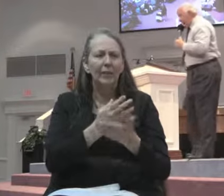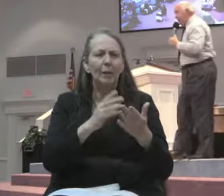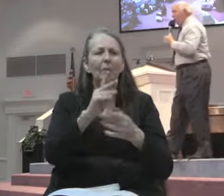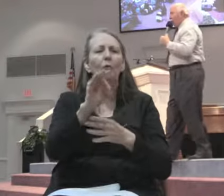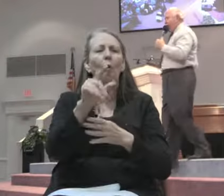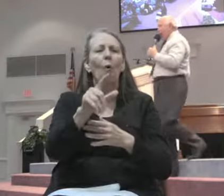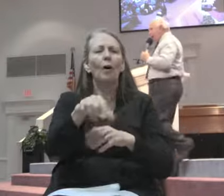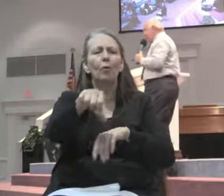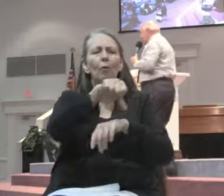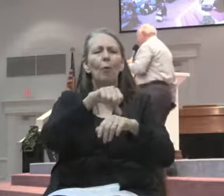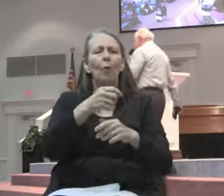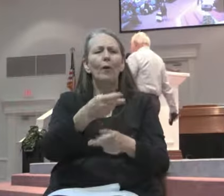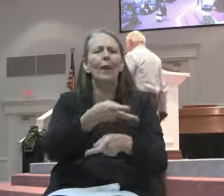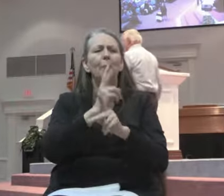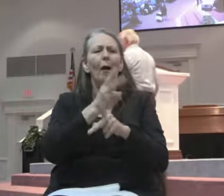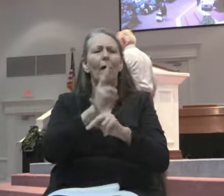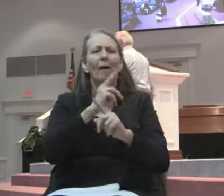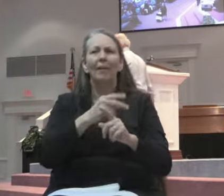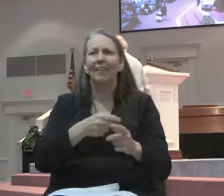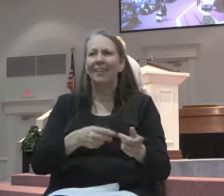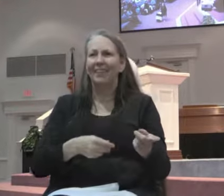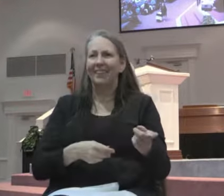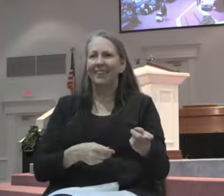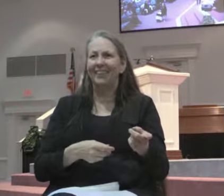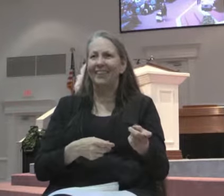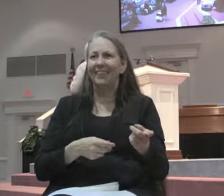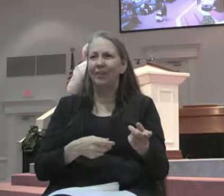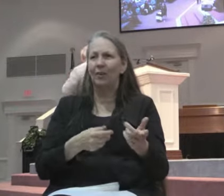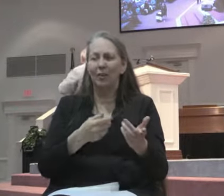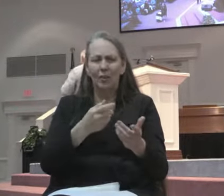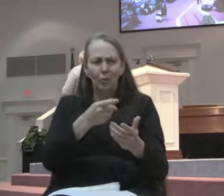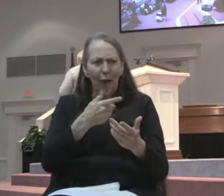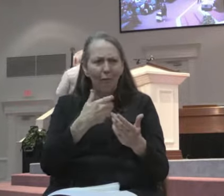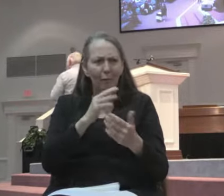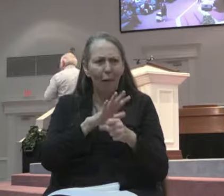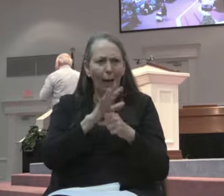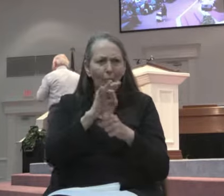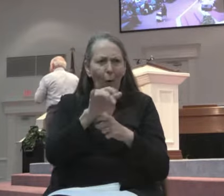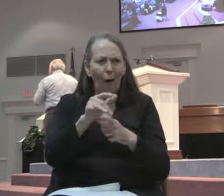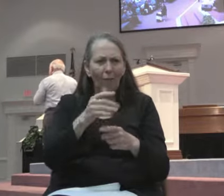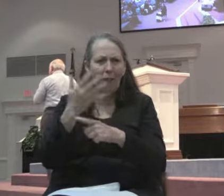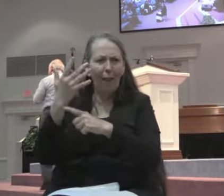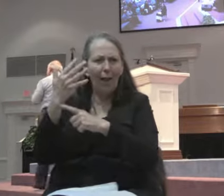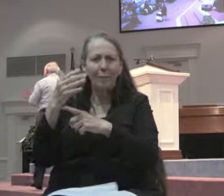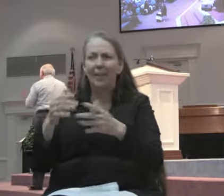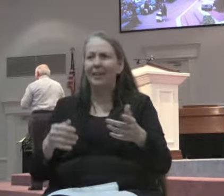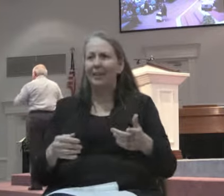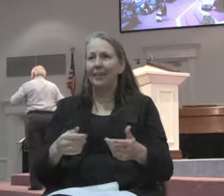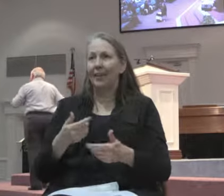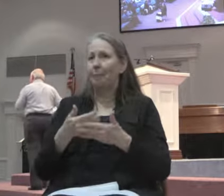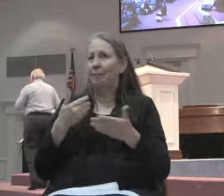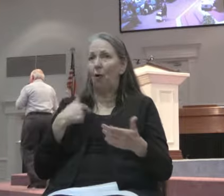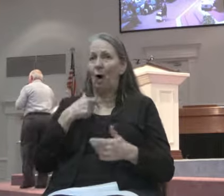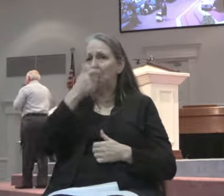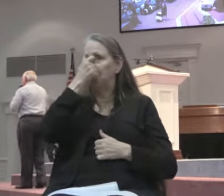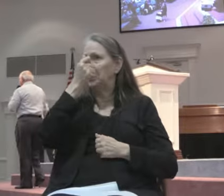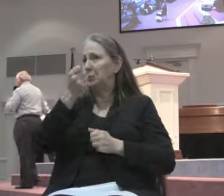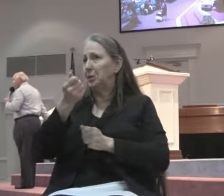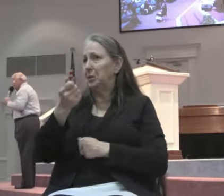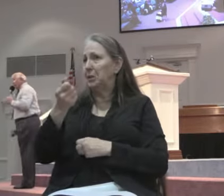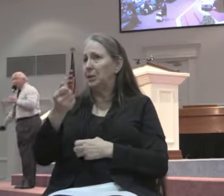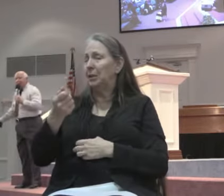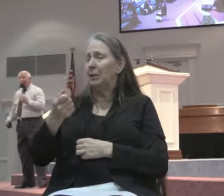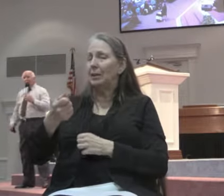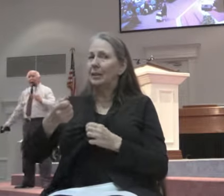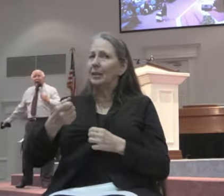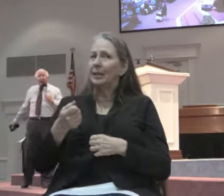your anointing. Give us some of what you got. You know, I really wasn't interested before tonight, but today I'm